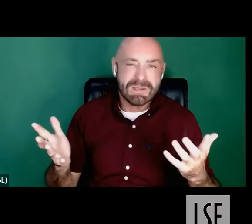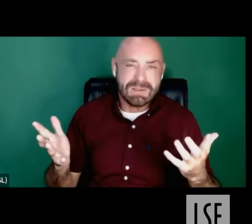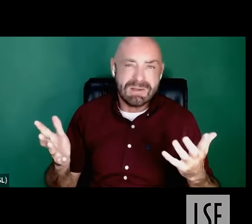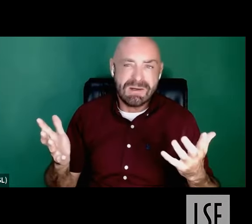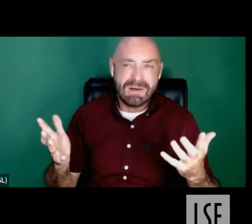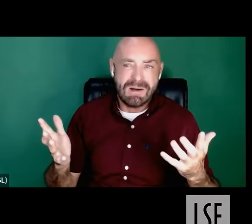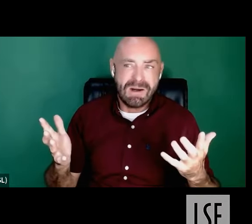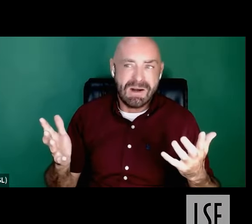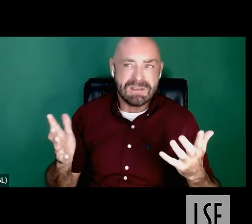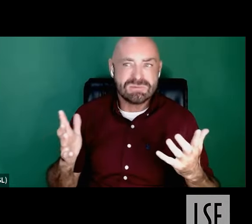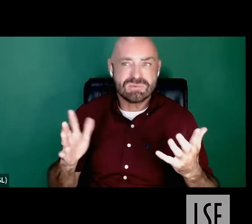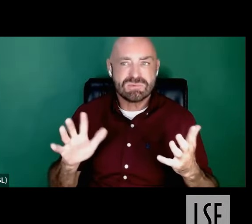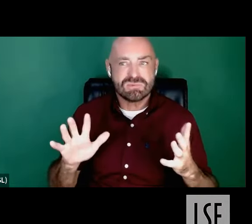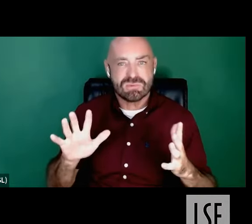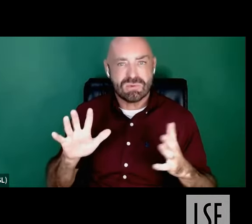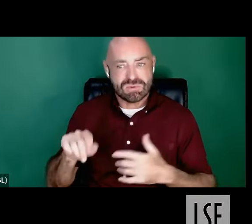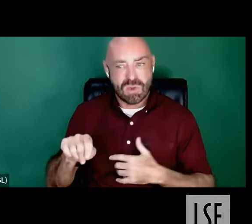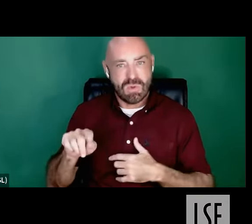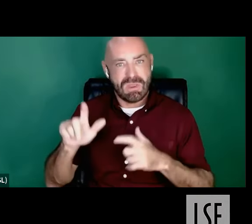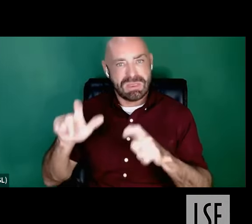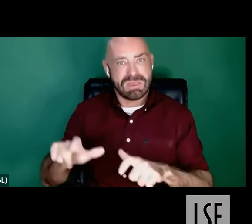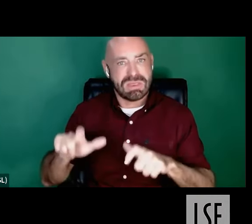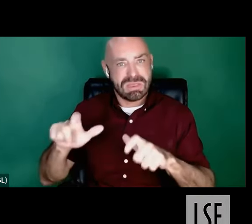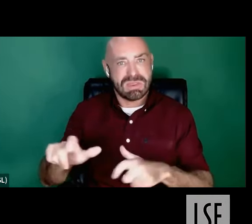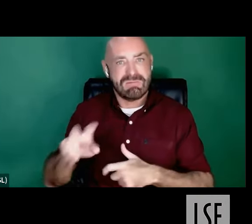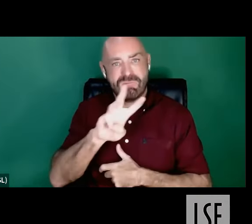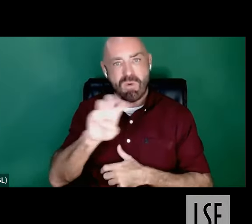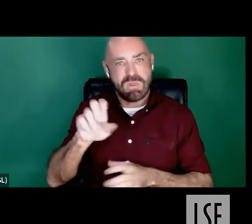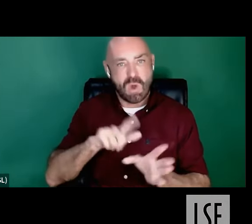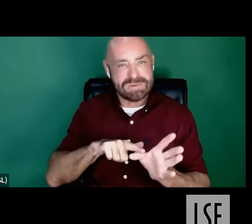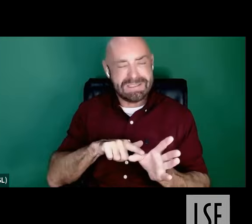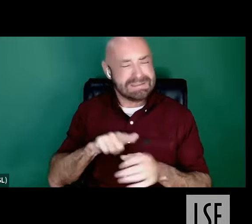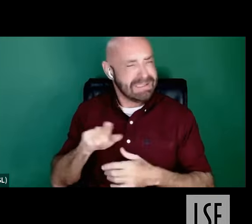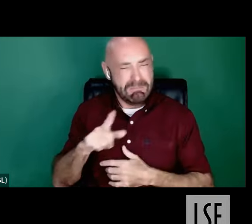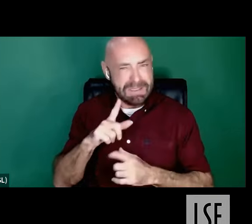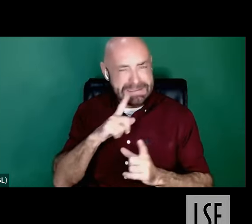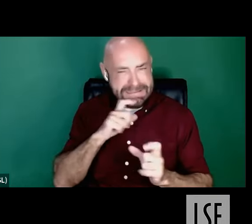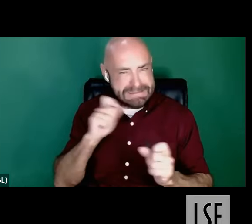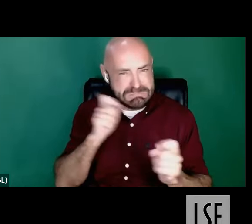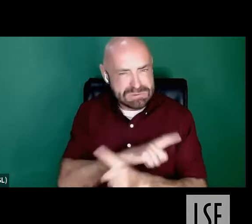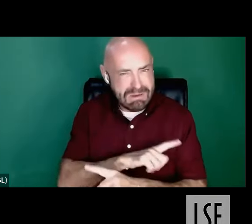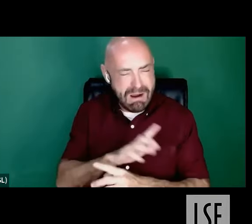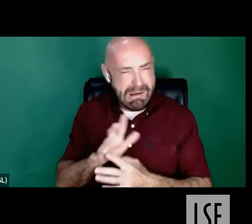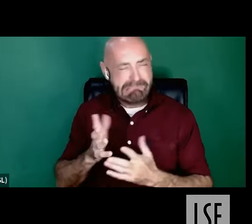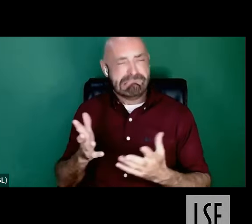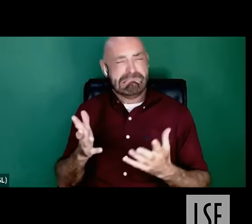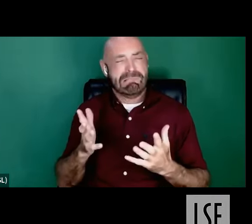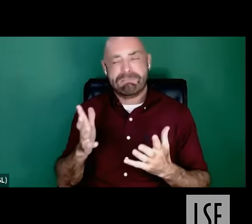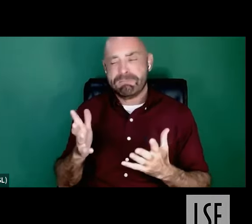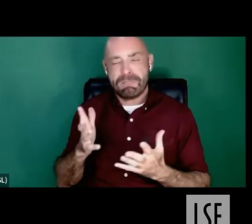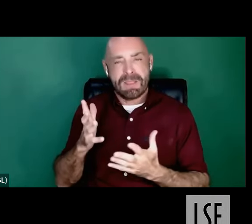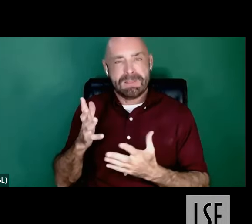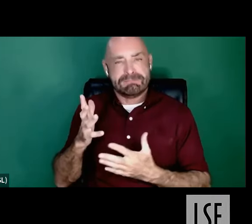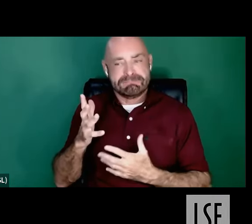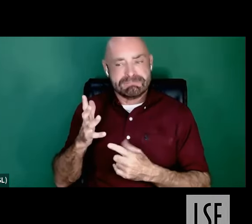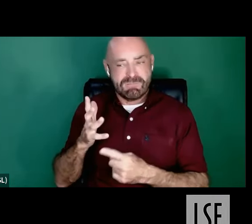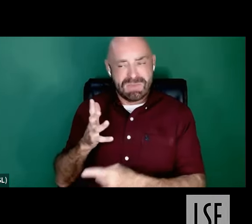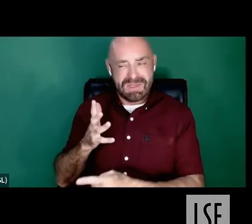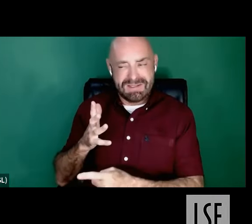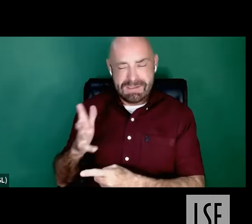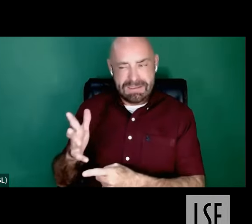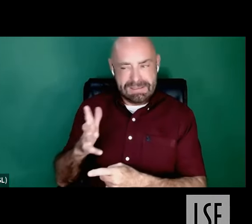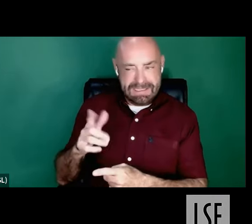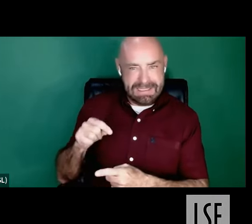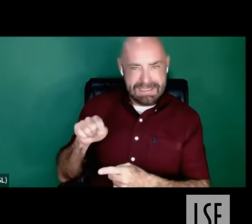NEF's position for 30 years, long before me. It is a bizarre thing to hold as the kind of holy grail when it doesn't track the reality of